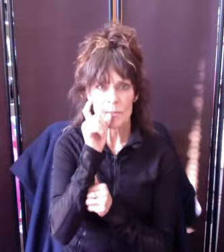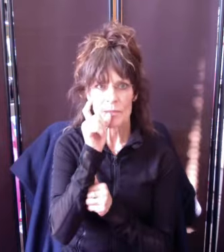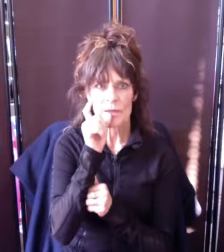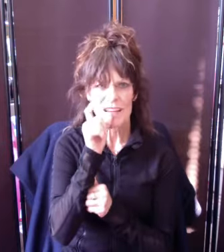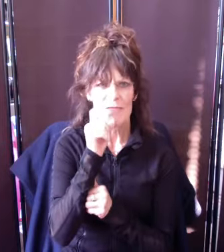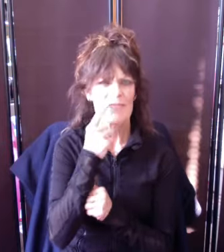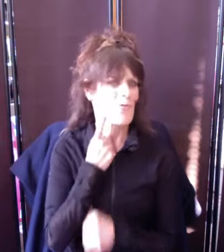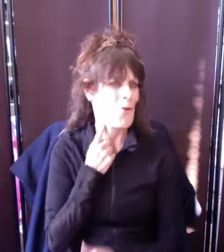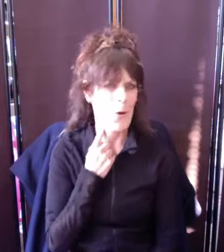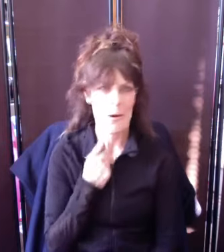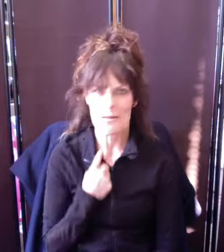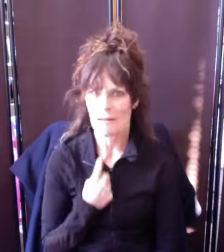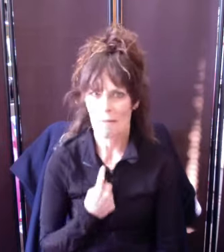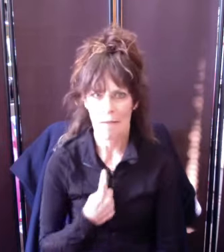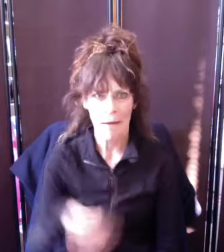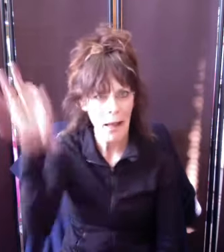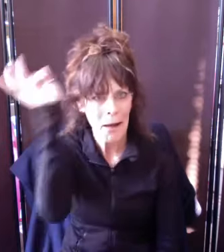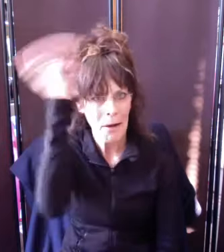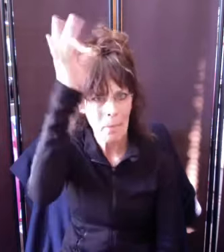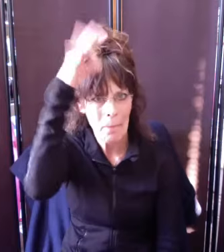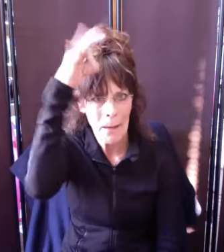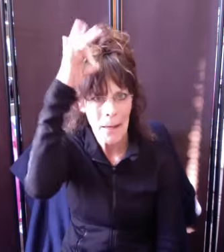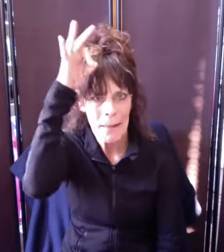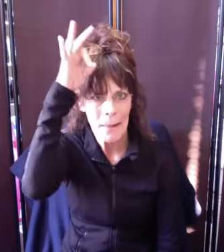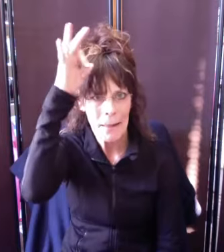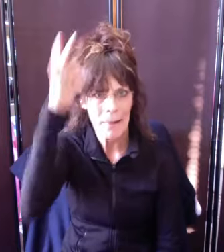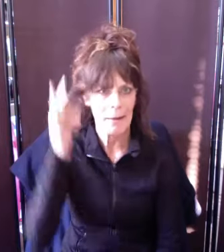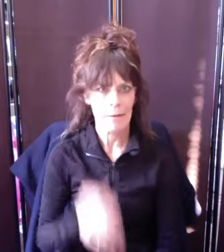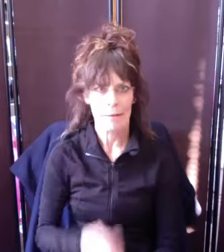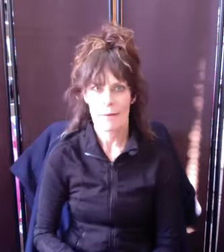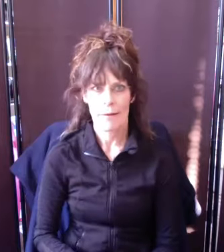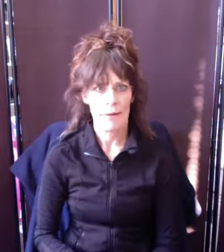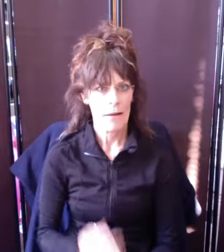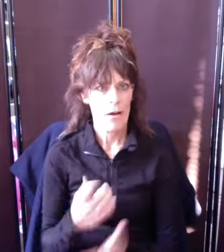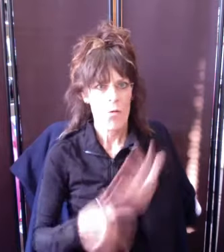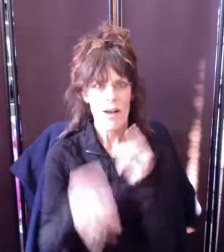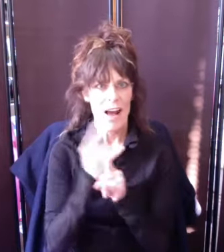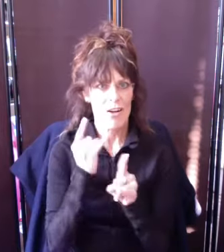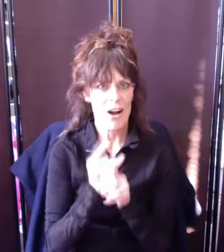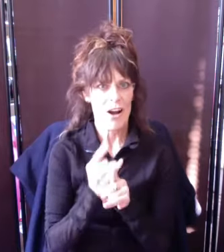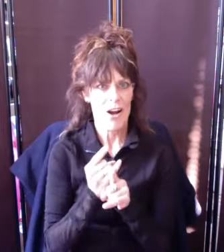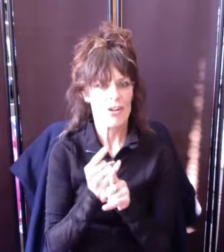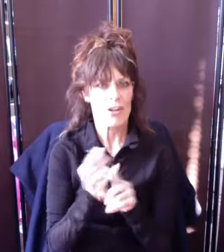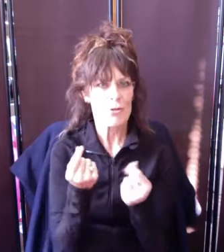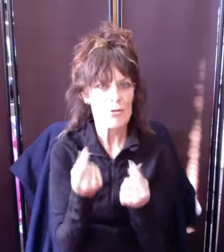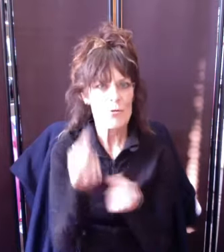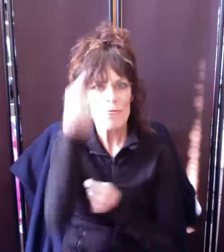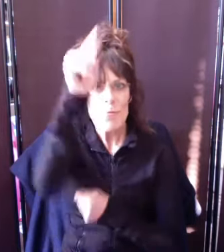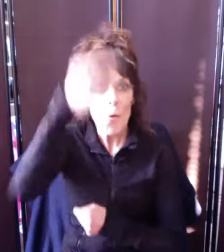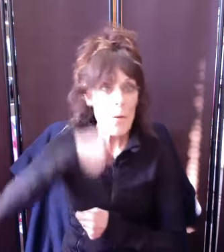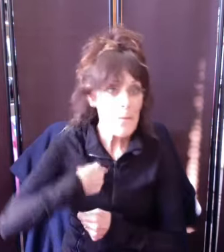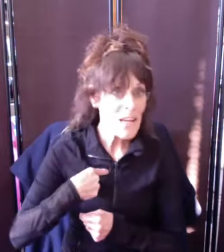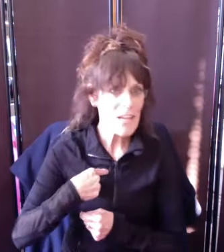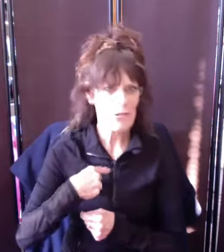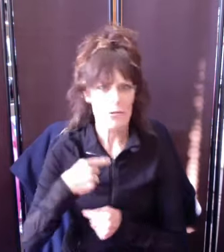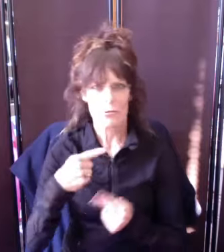I had no idea what alcohol could do for me or to me. I didn't even know that drinking was